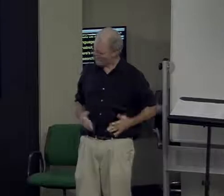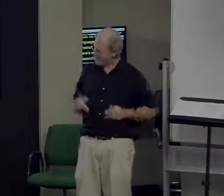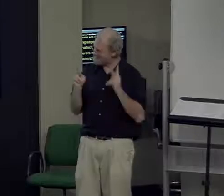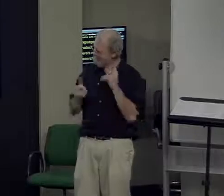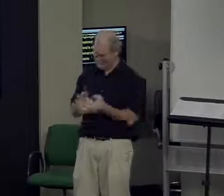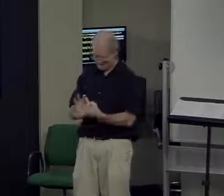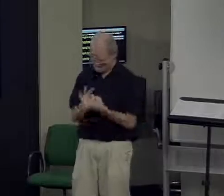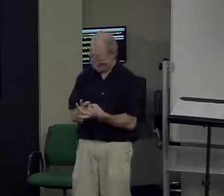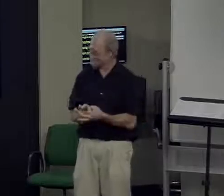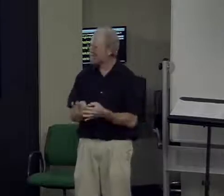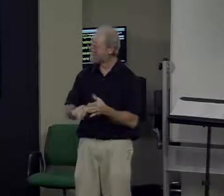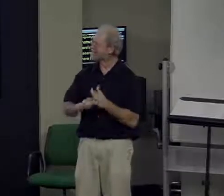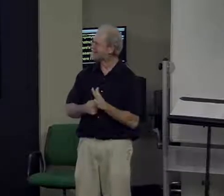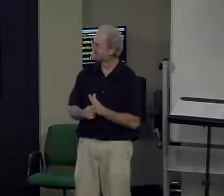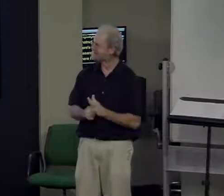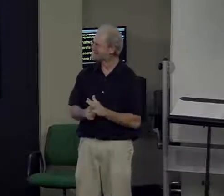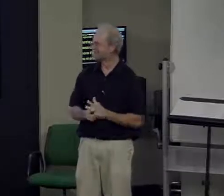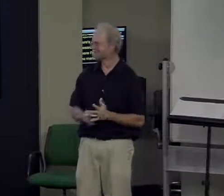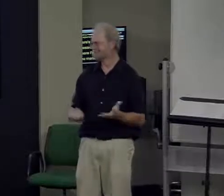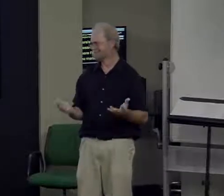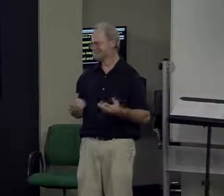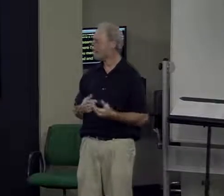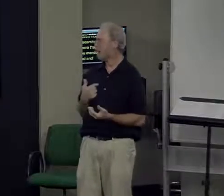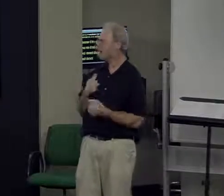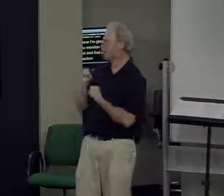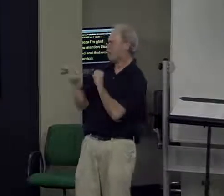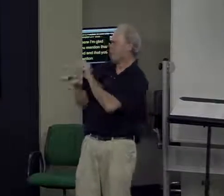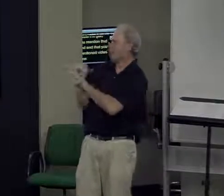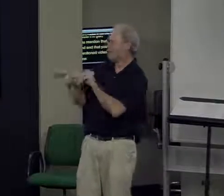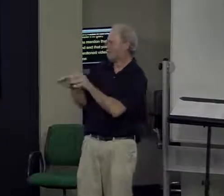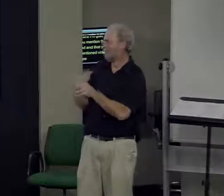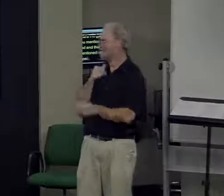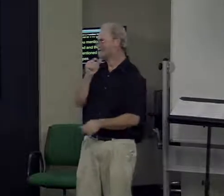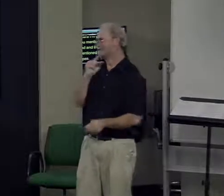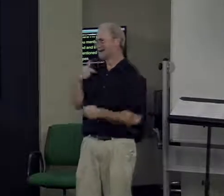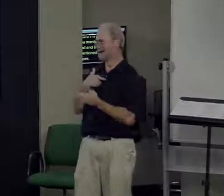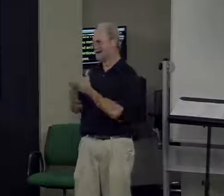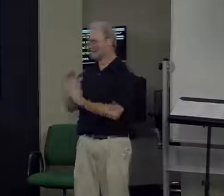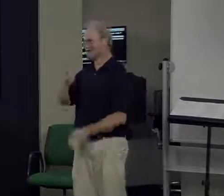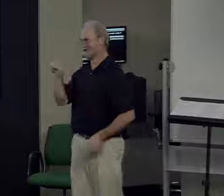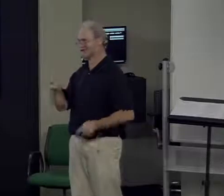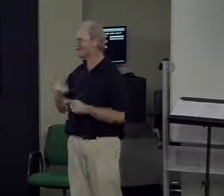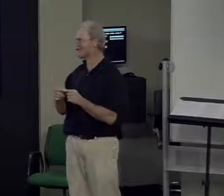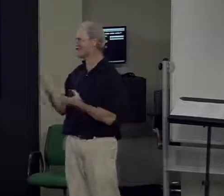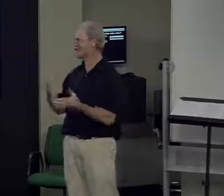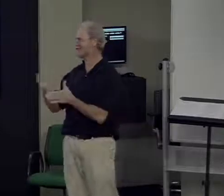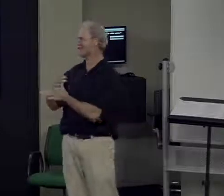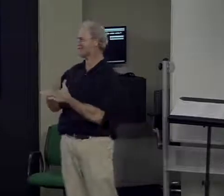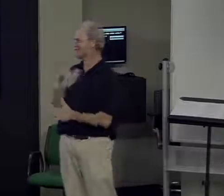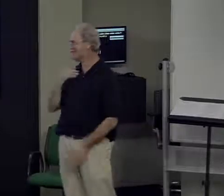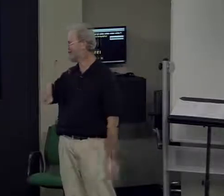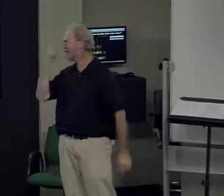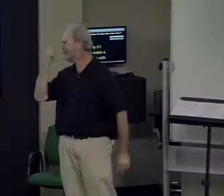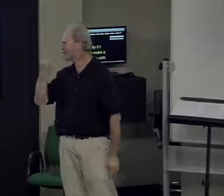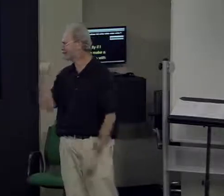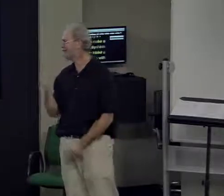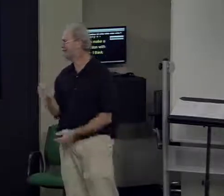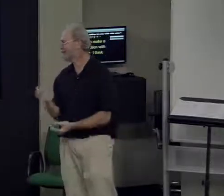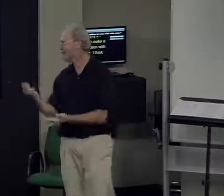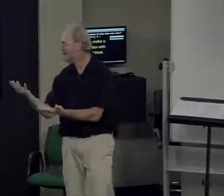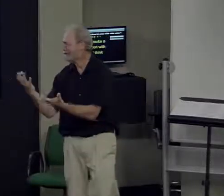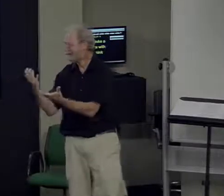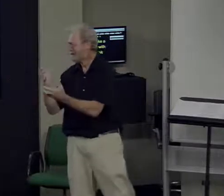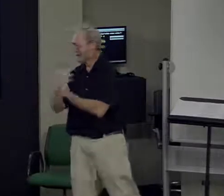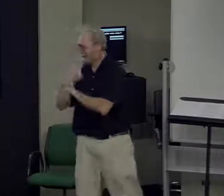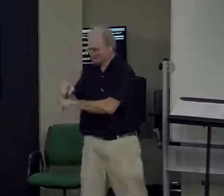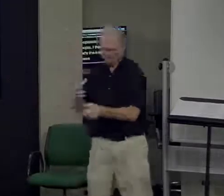me, physically, I need to make a connection with people. I think that's the key. So these are just some ideas I've had, and I don't know if I have an exact question,